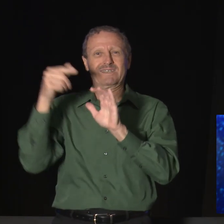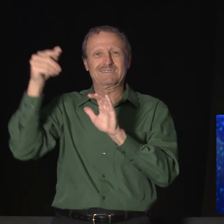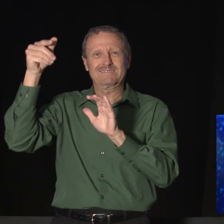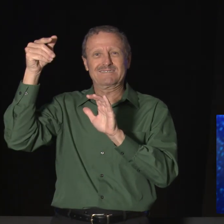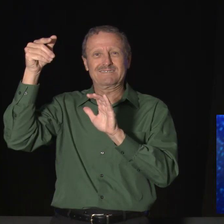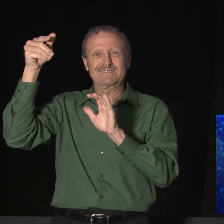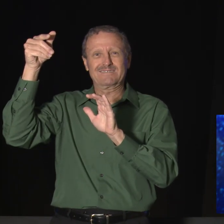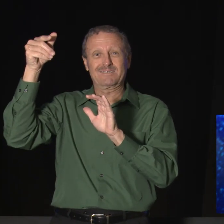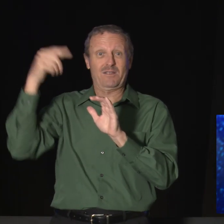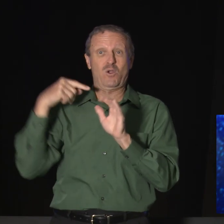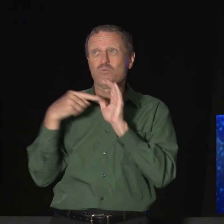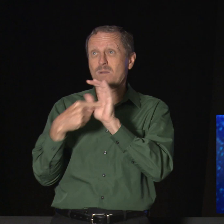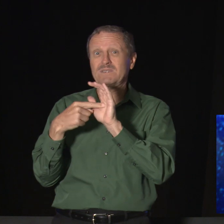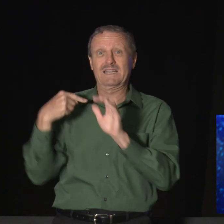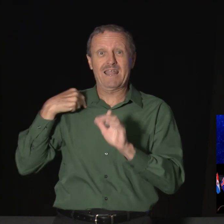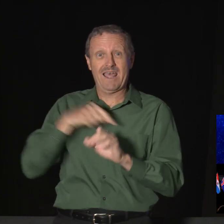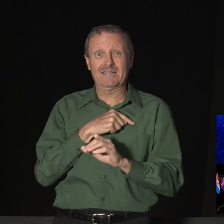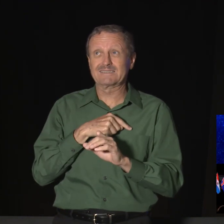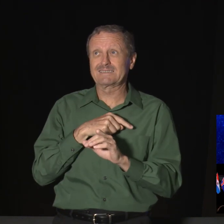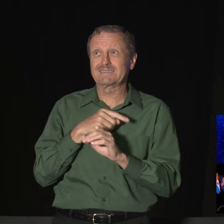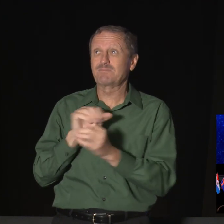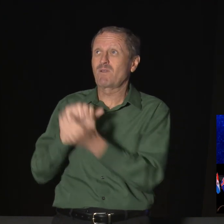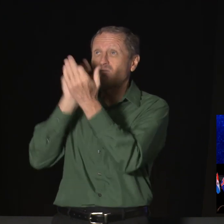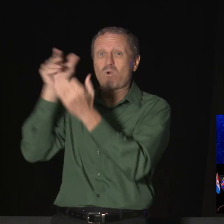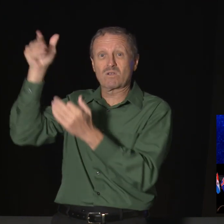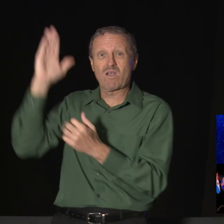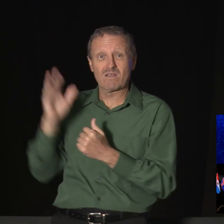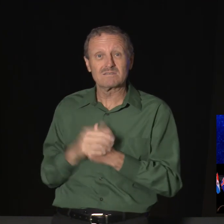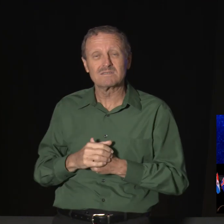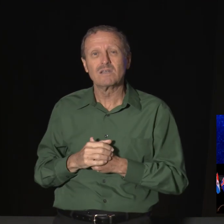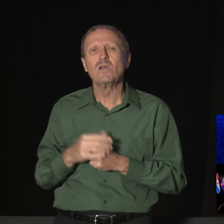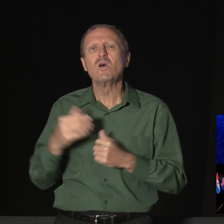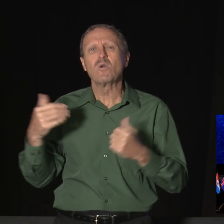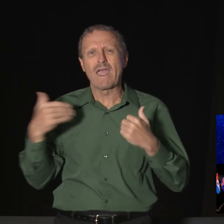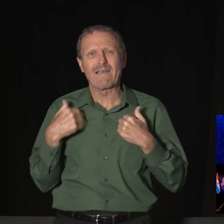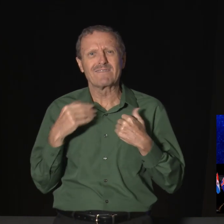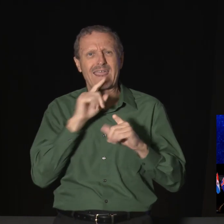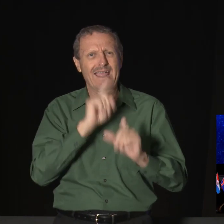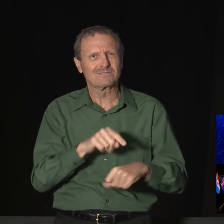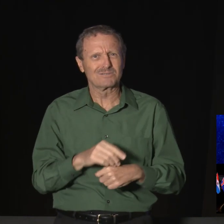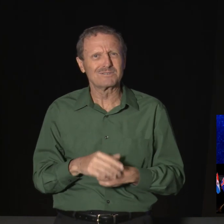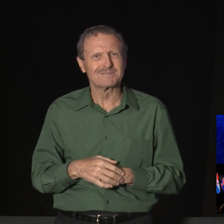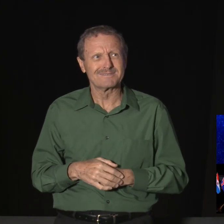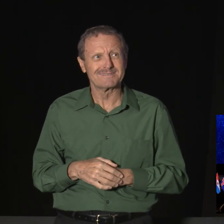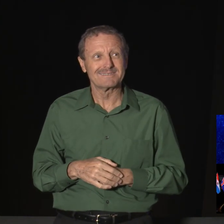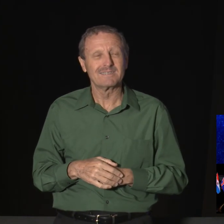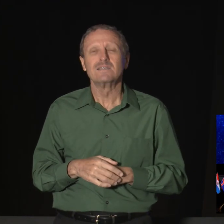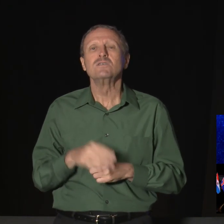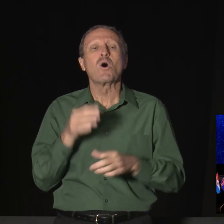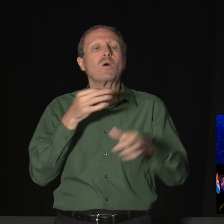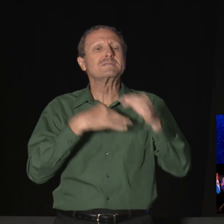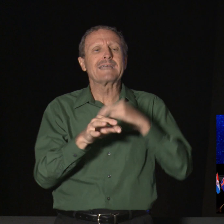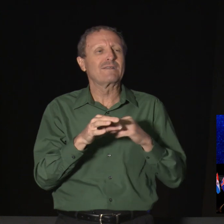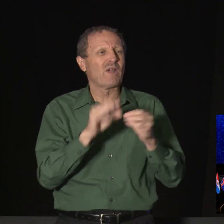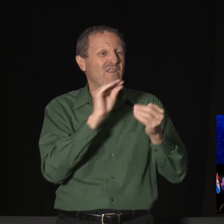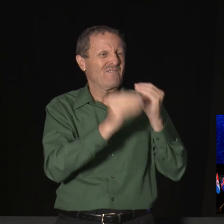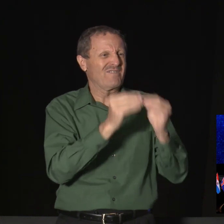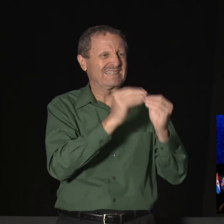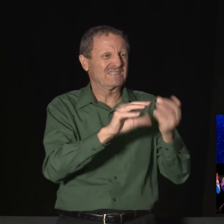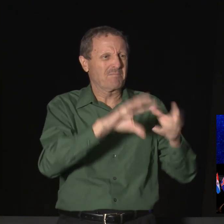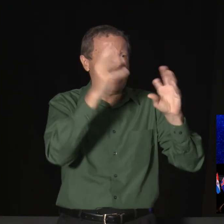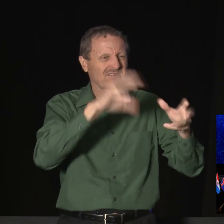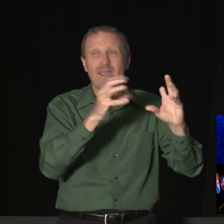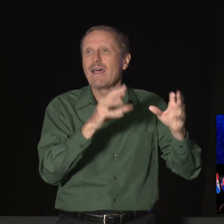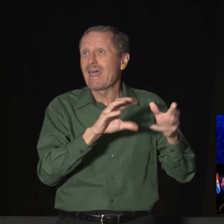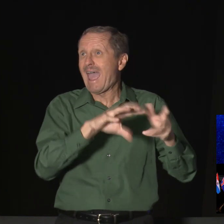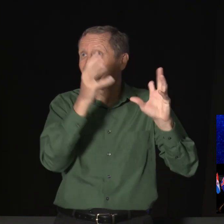of heaven. We have the answer. So instead of trying to fix the havoc, because the havoc